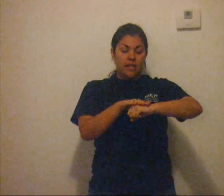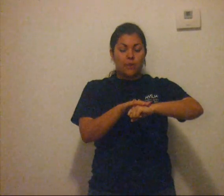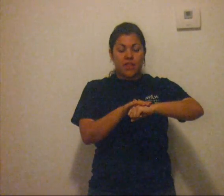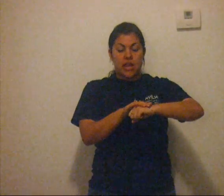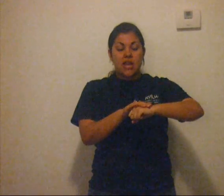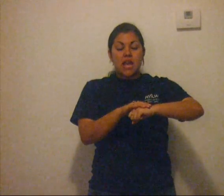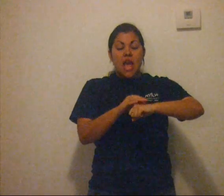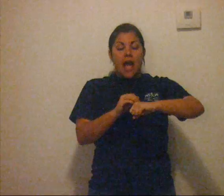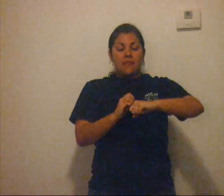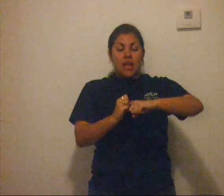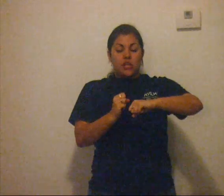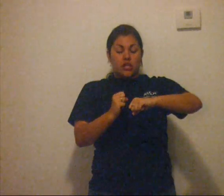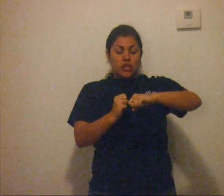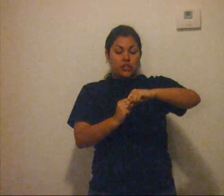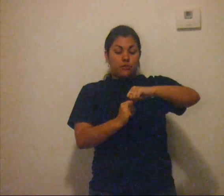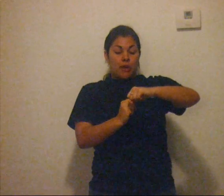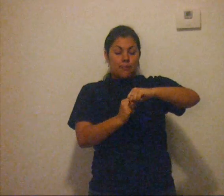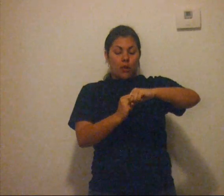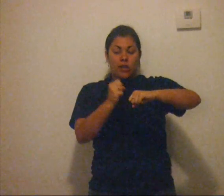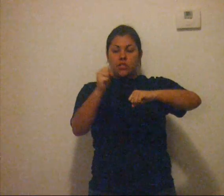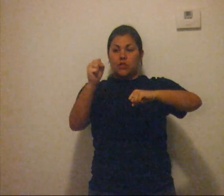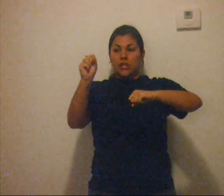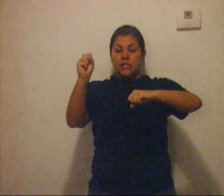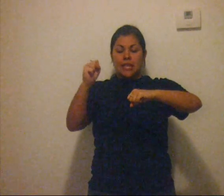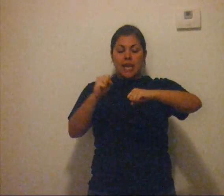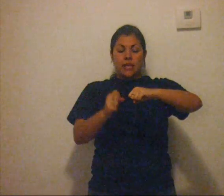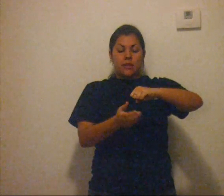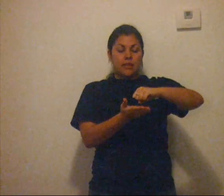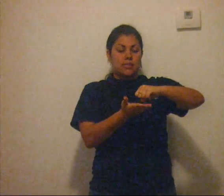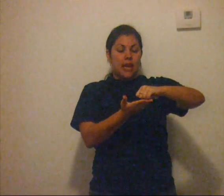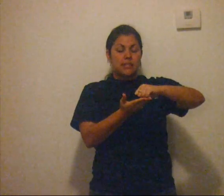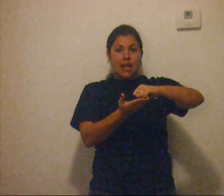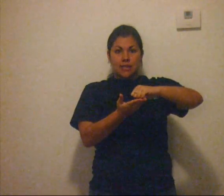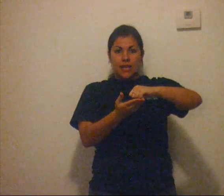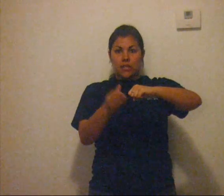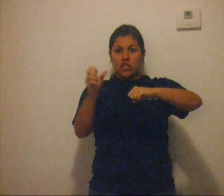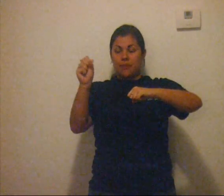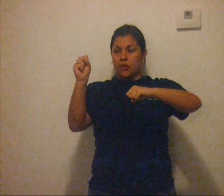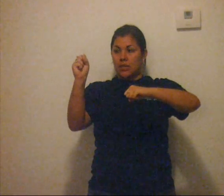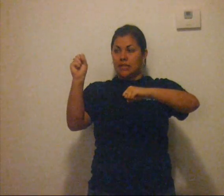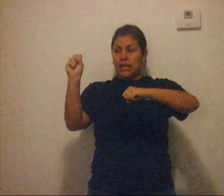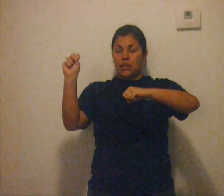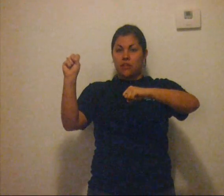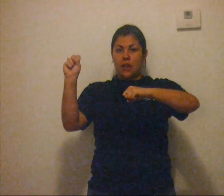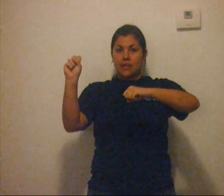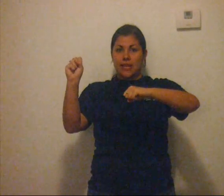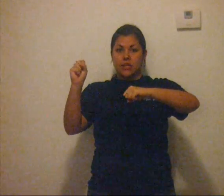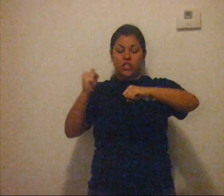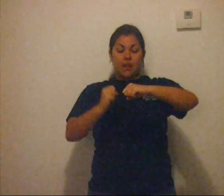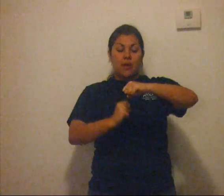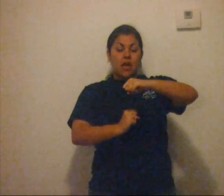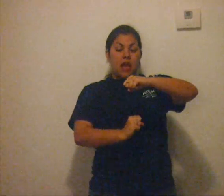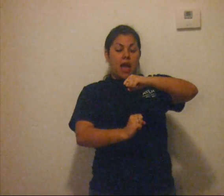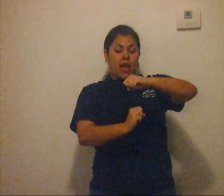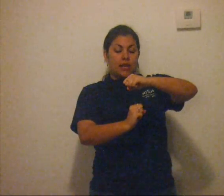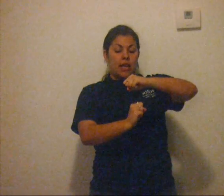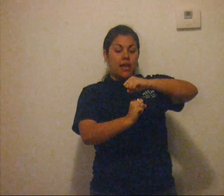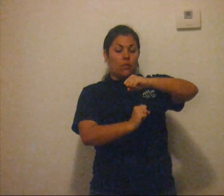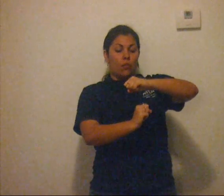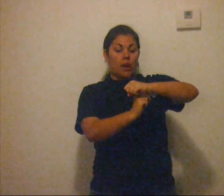with it, and then you're going to do ramparts. So you're going to take, this has an S hand shape, you're going to take another S hand shape and hit